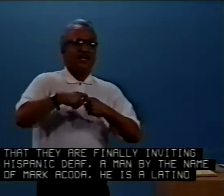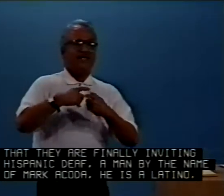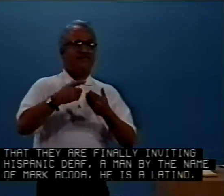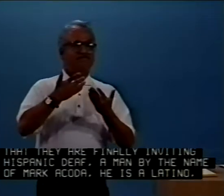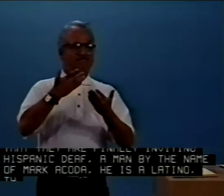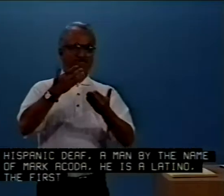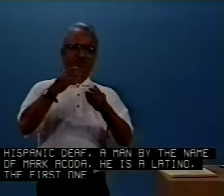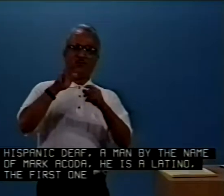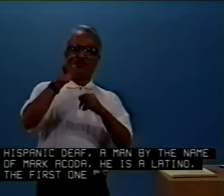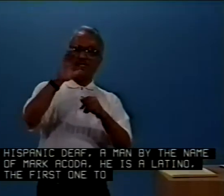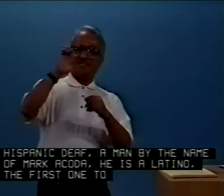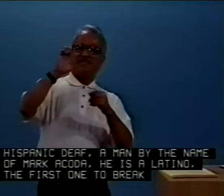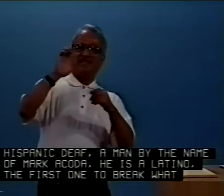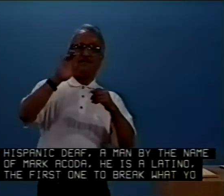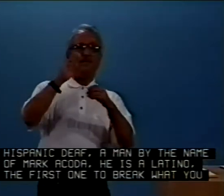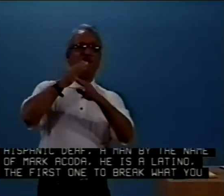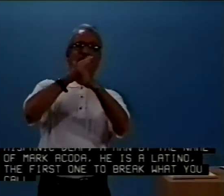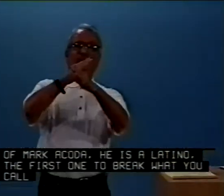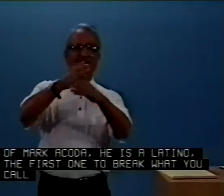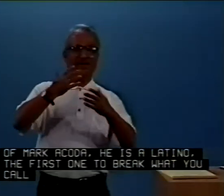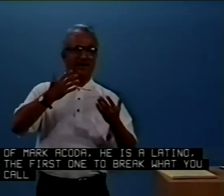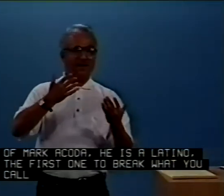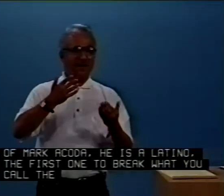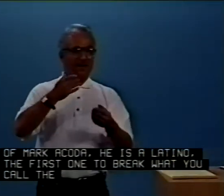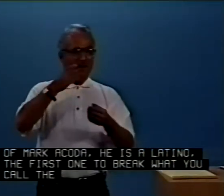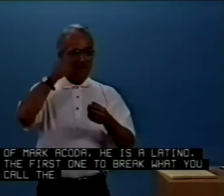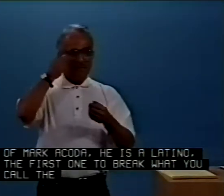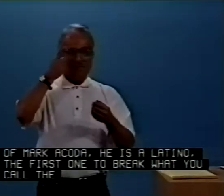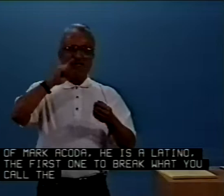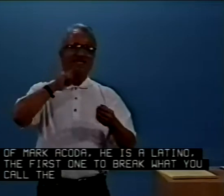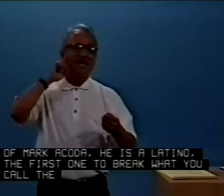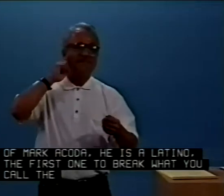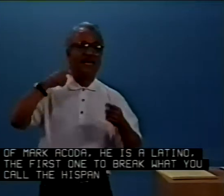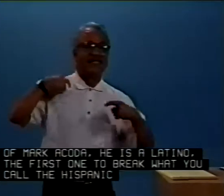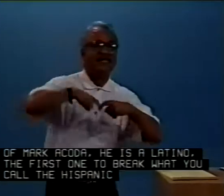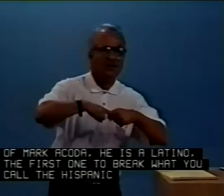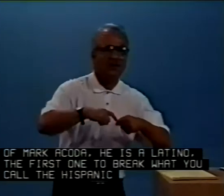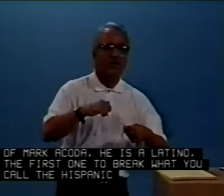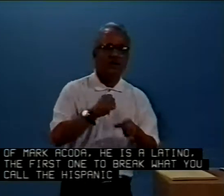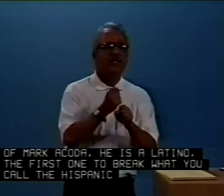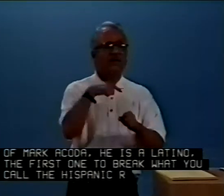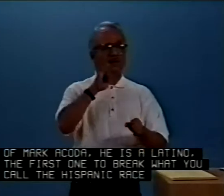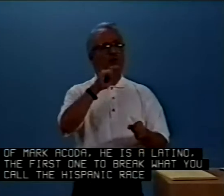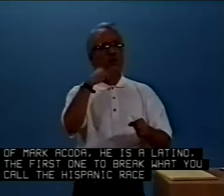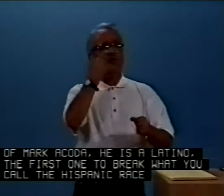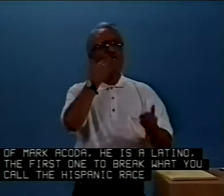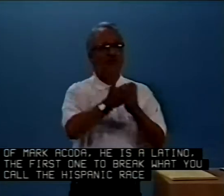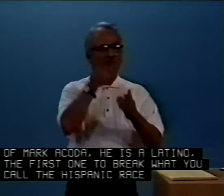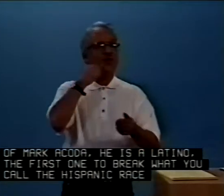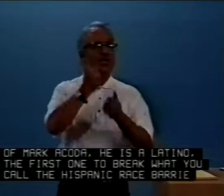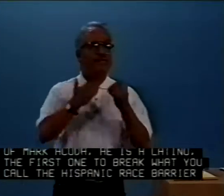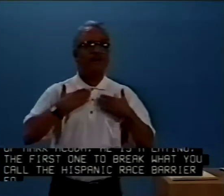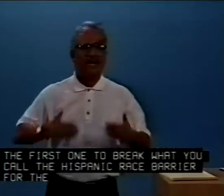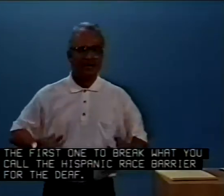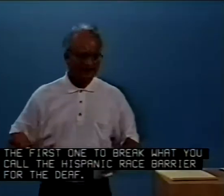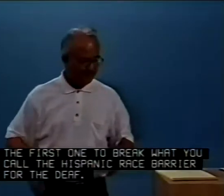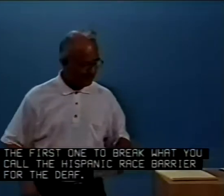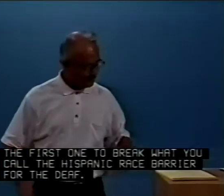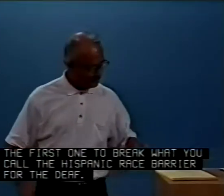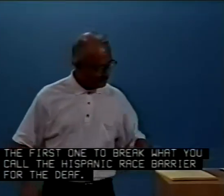you call the Hispanic race barrier. for the deaf, a deaf Latino. And it's good. It makes everybody look